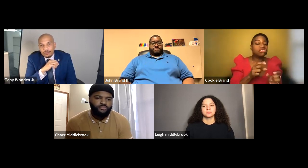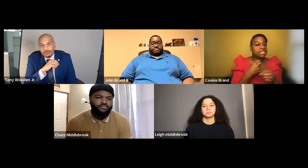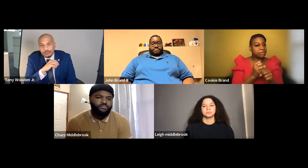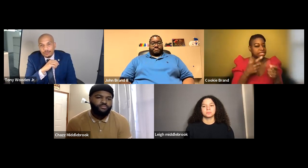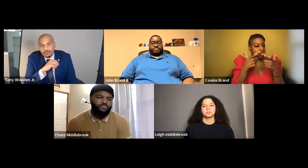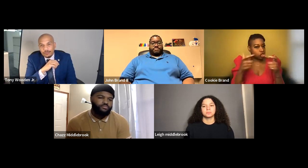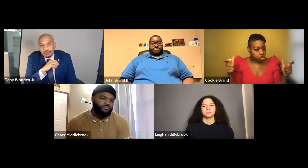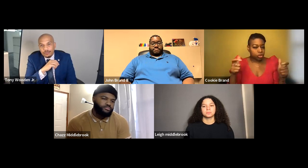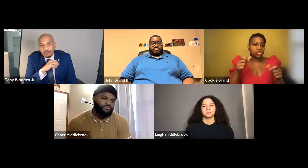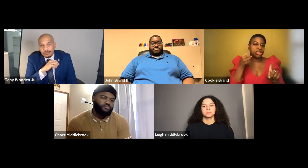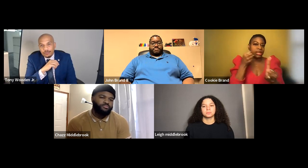their confidence, their